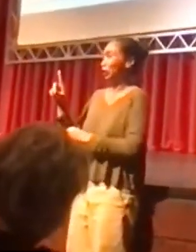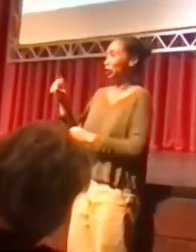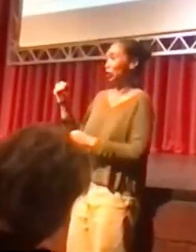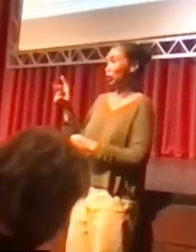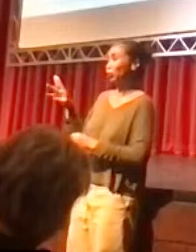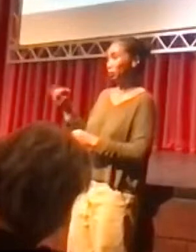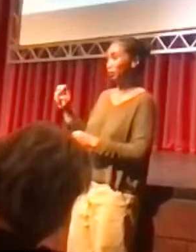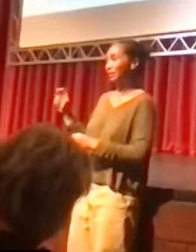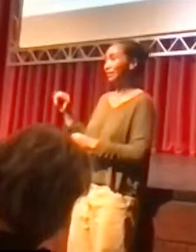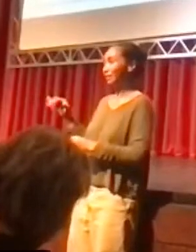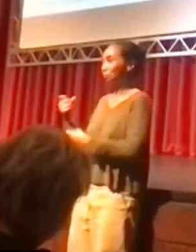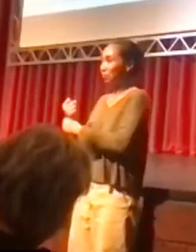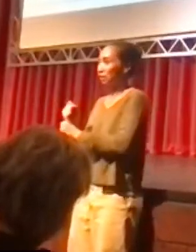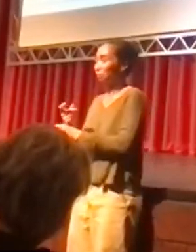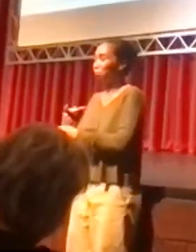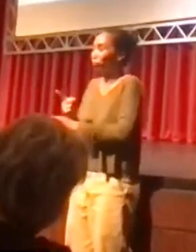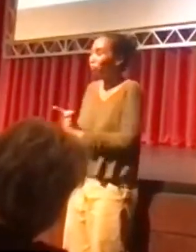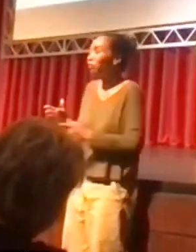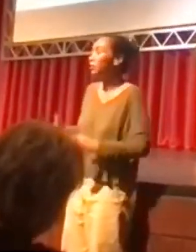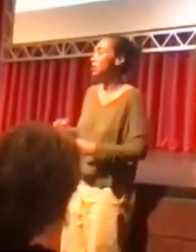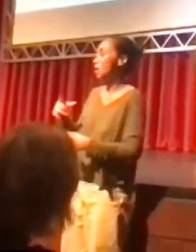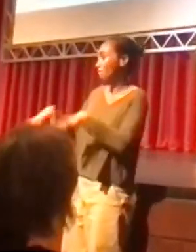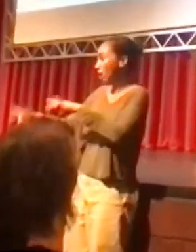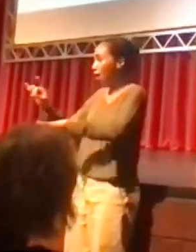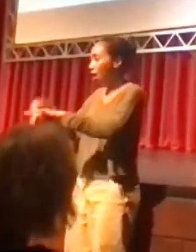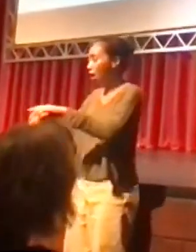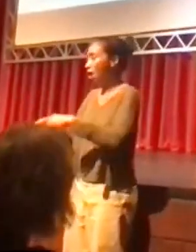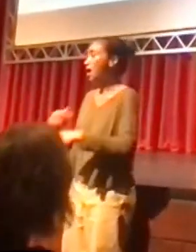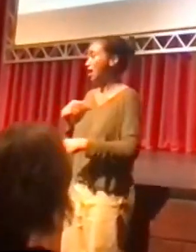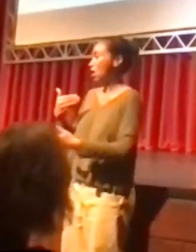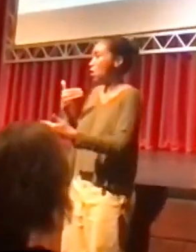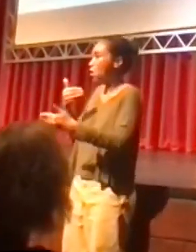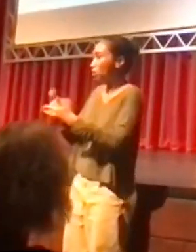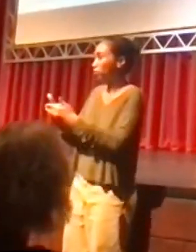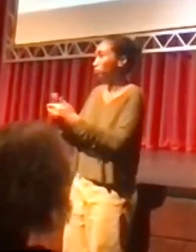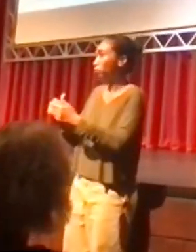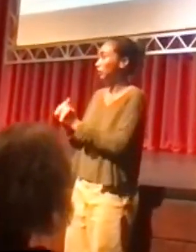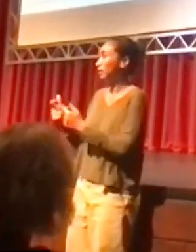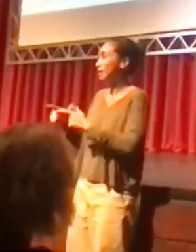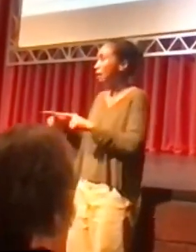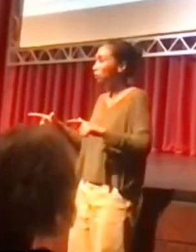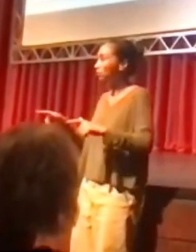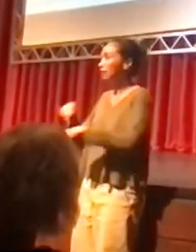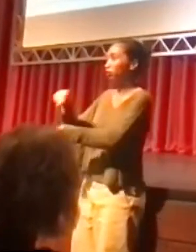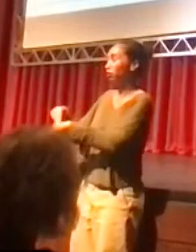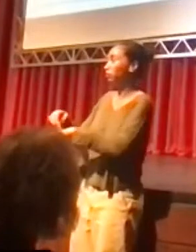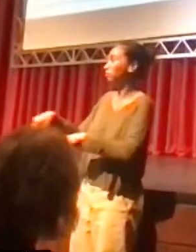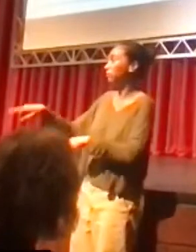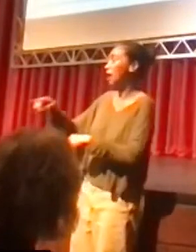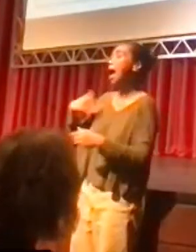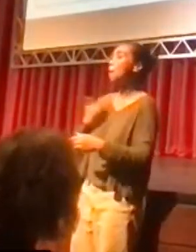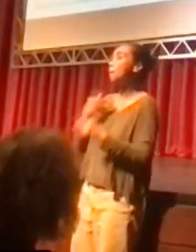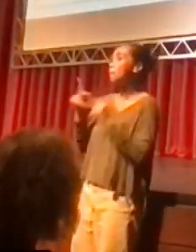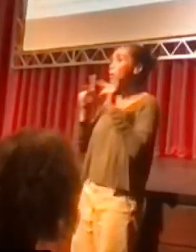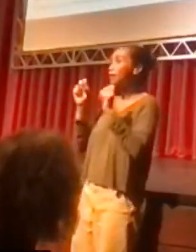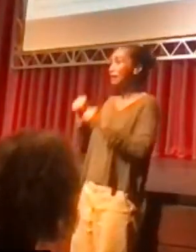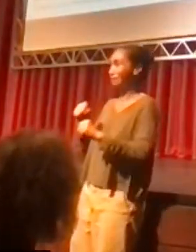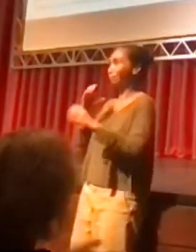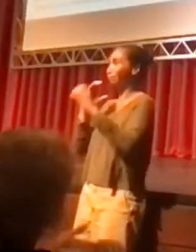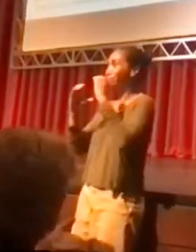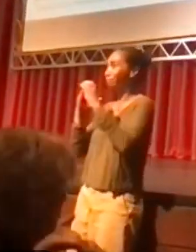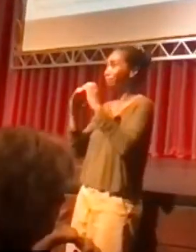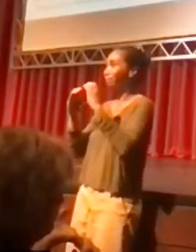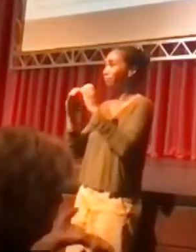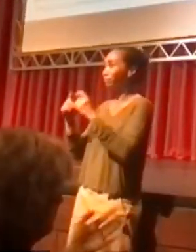discovered, we are very close linguistically with our connections, that our people can speak to each